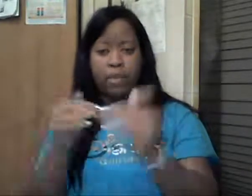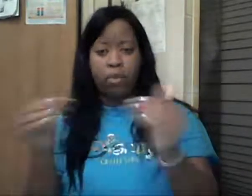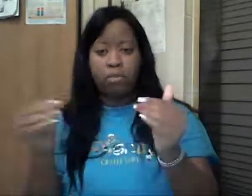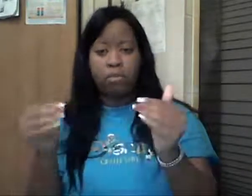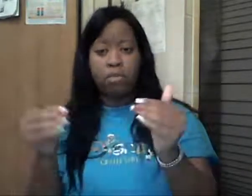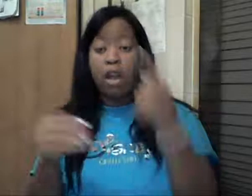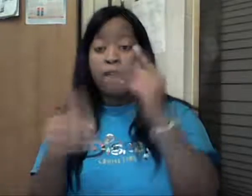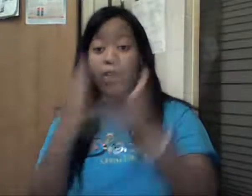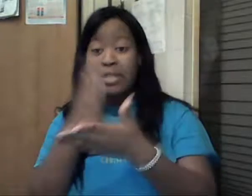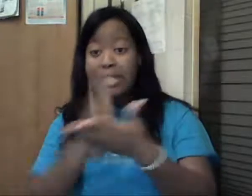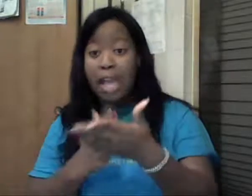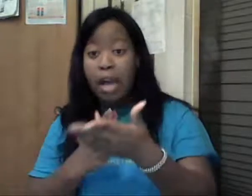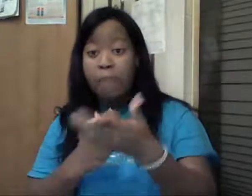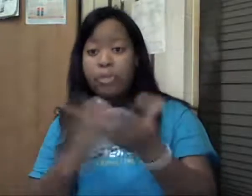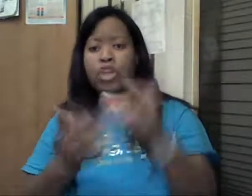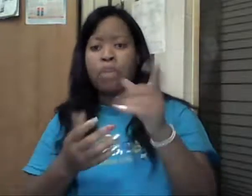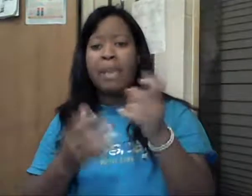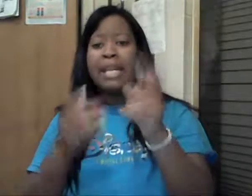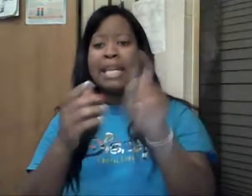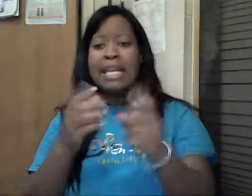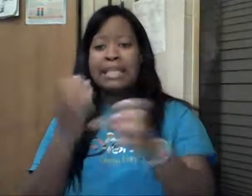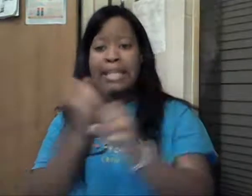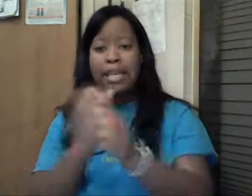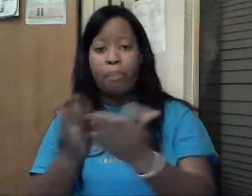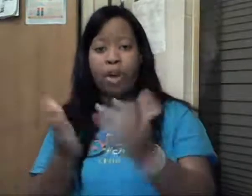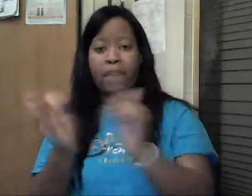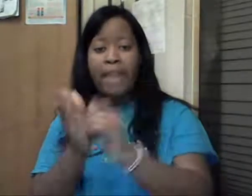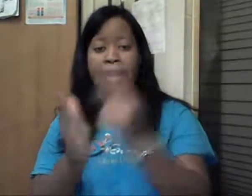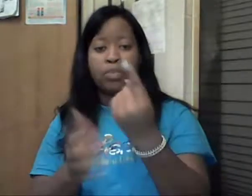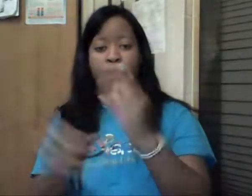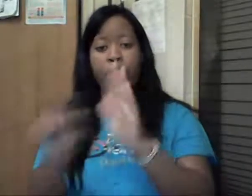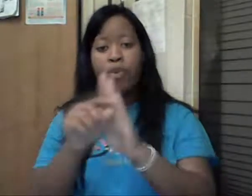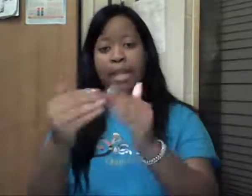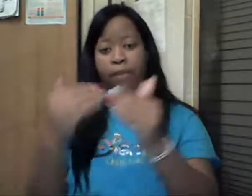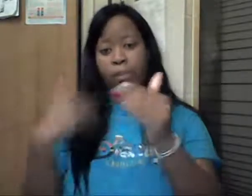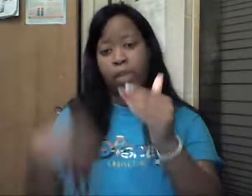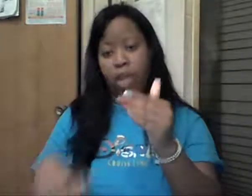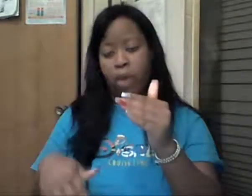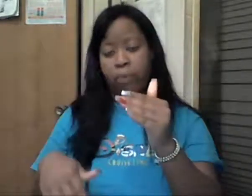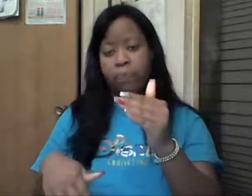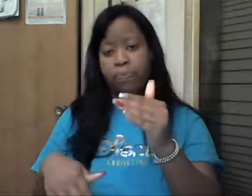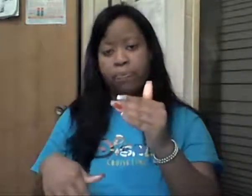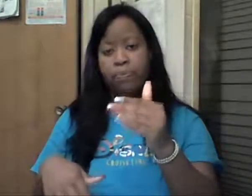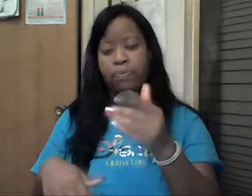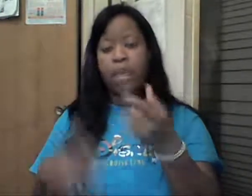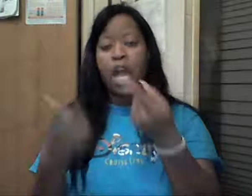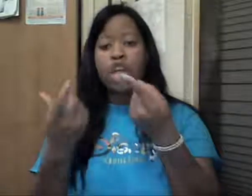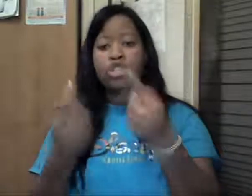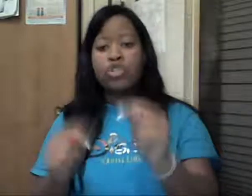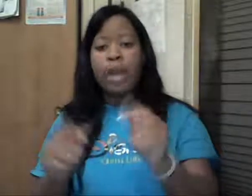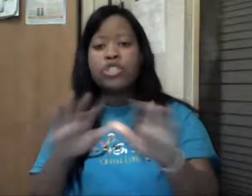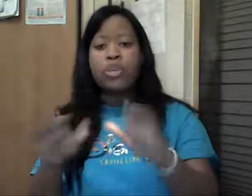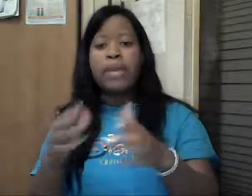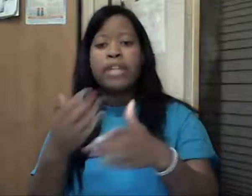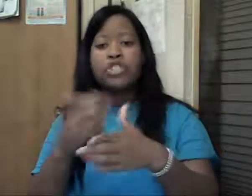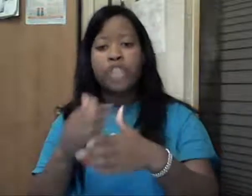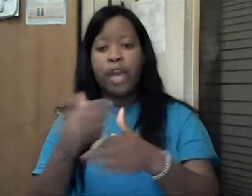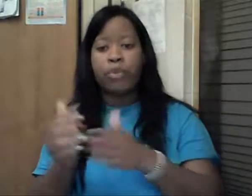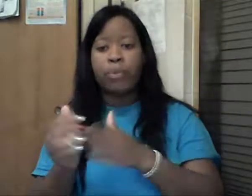level. For some, you may need to get a book that is one grade level below. Try doing shared